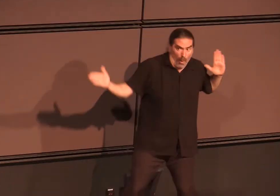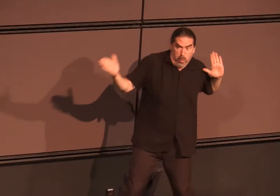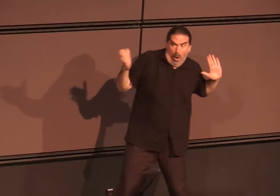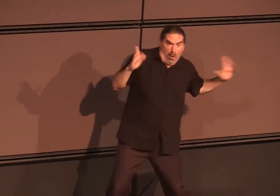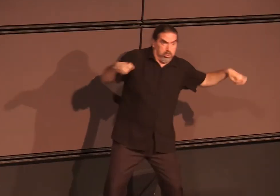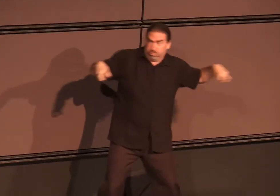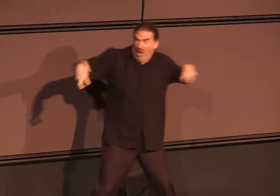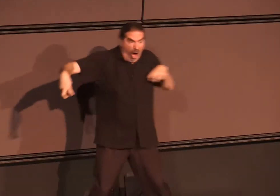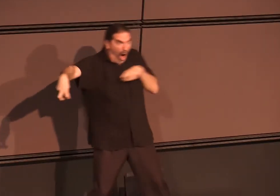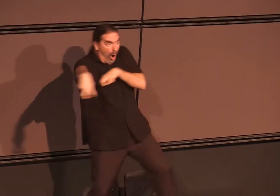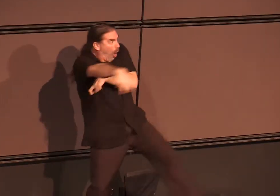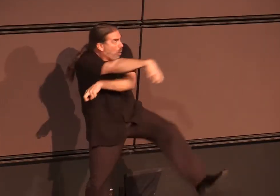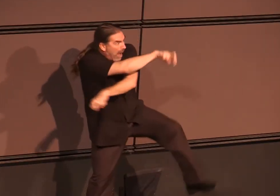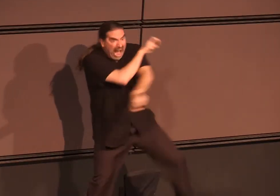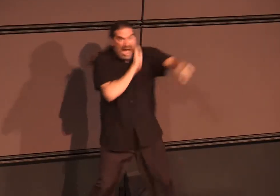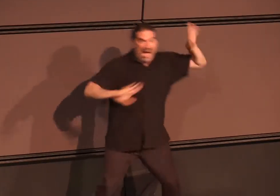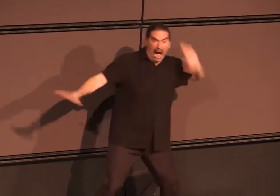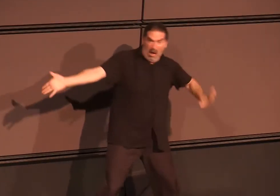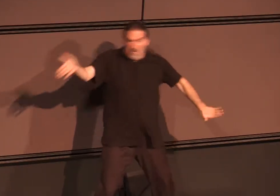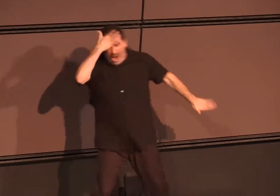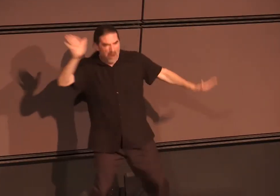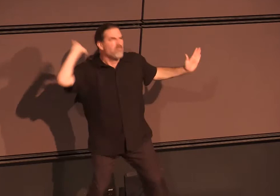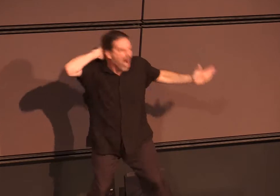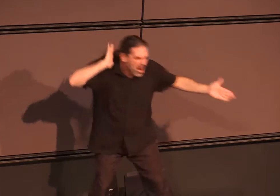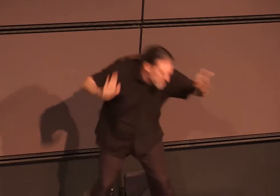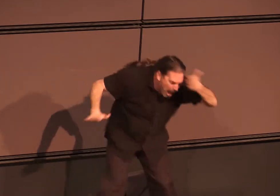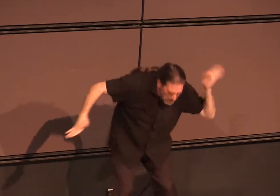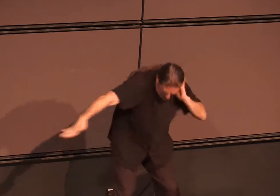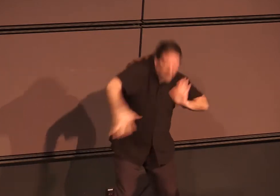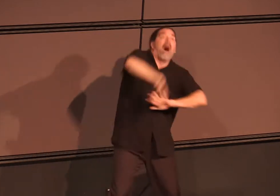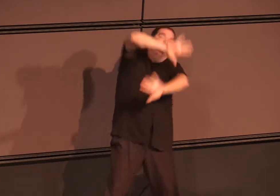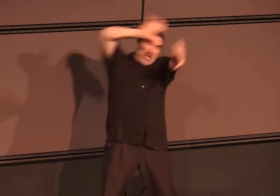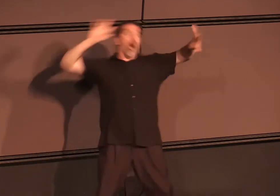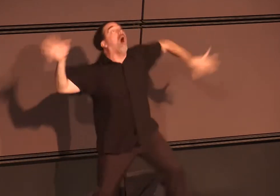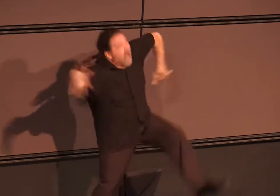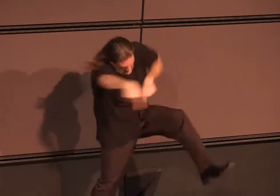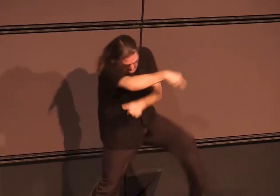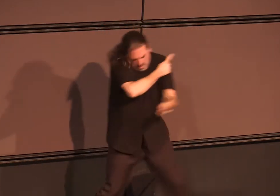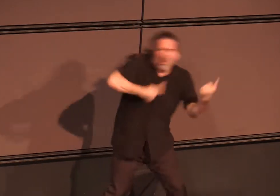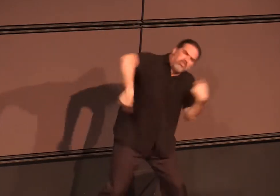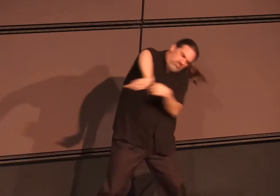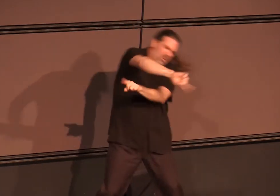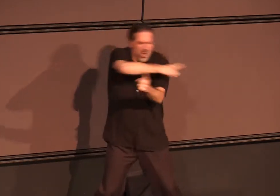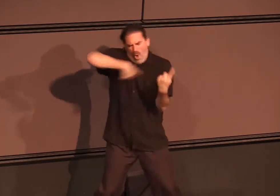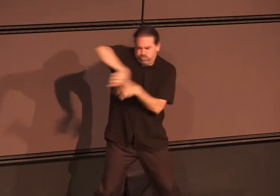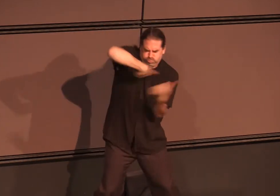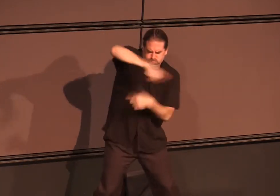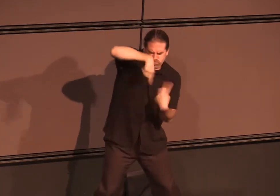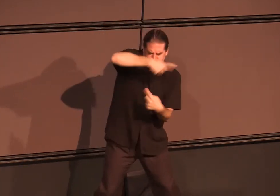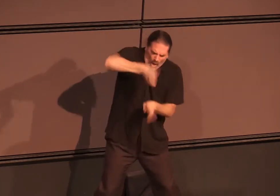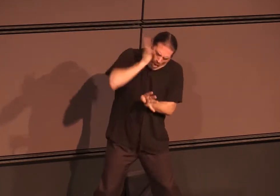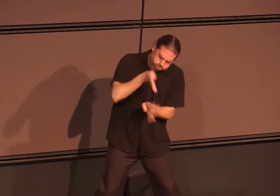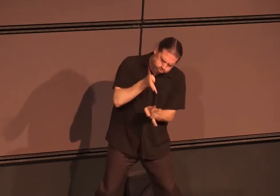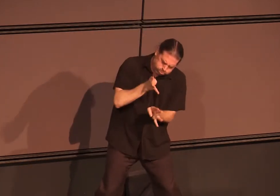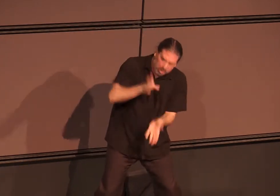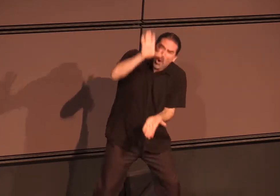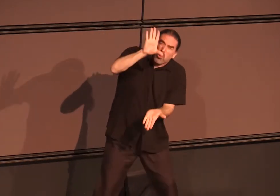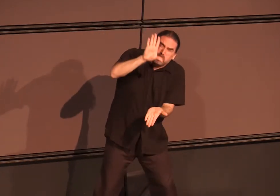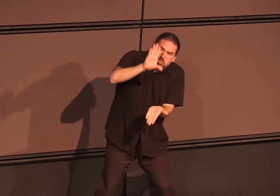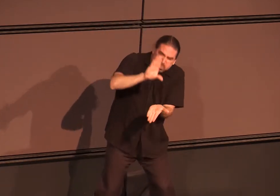into walls, swirling counterclockwise as the water drains all the way